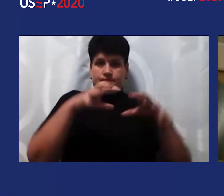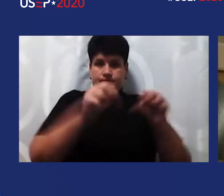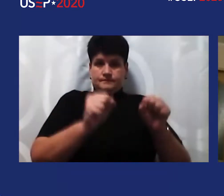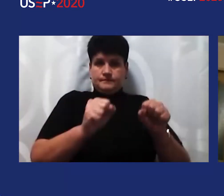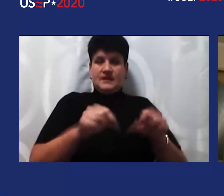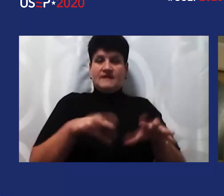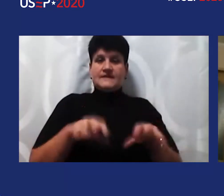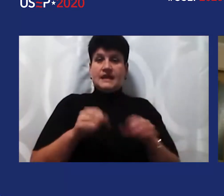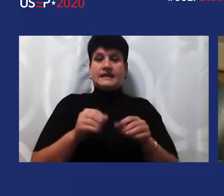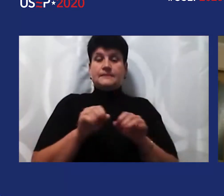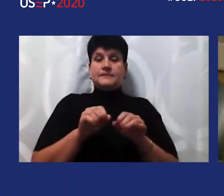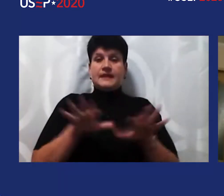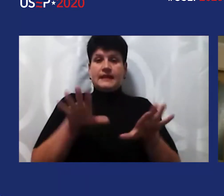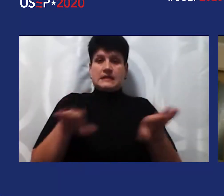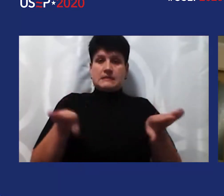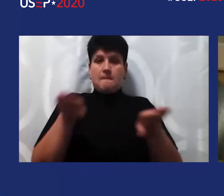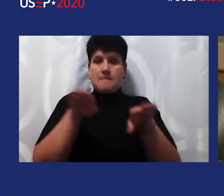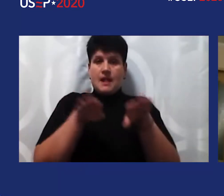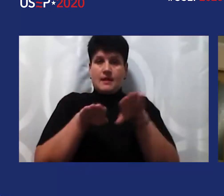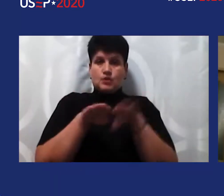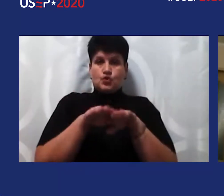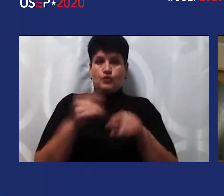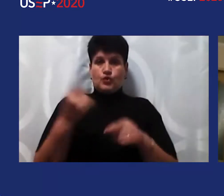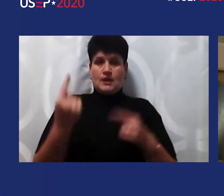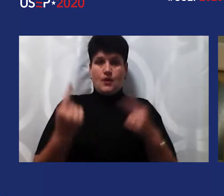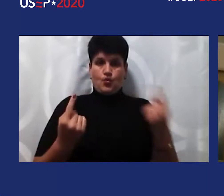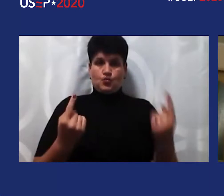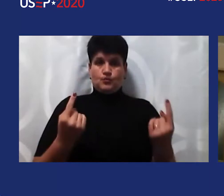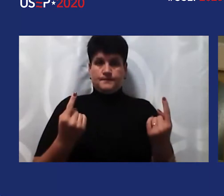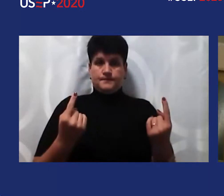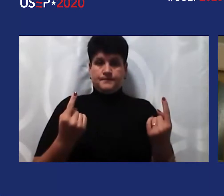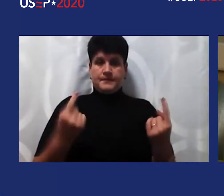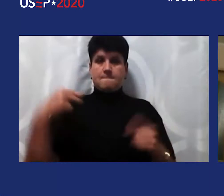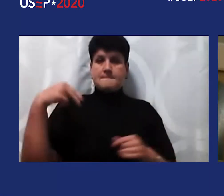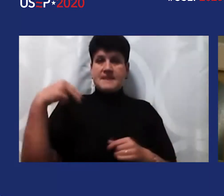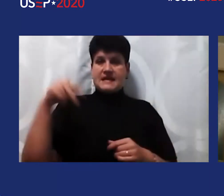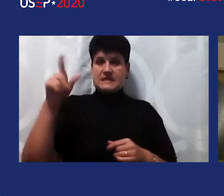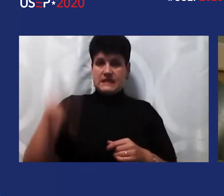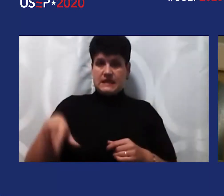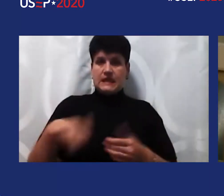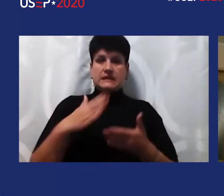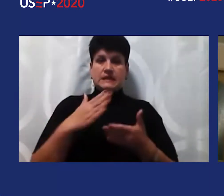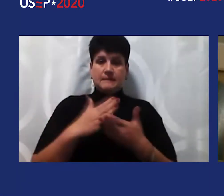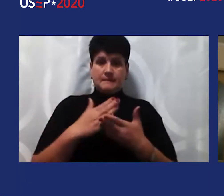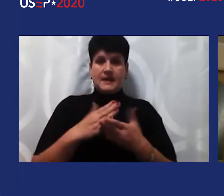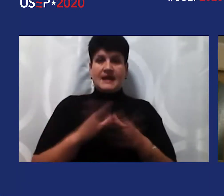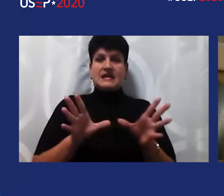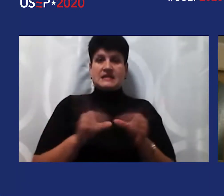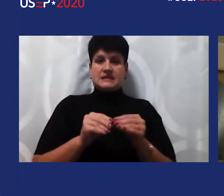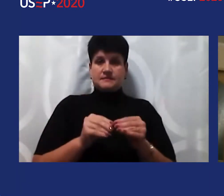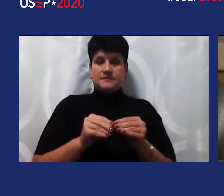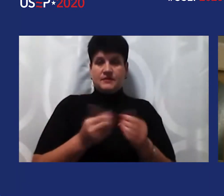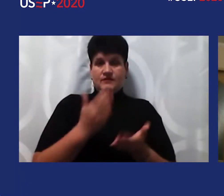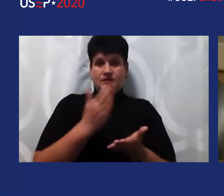there are few chances for any political power to usurp or monopolize the